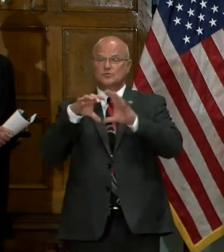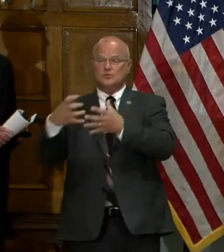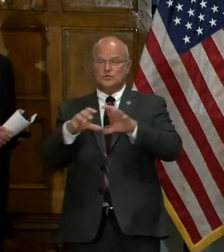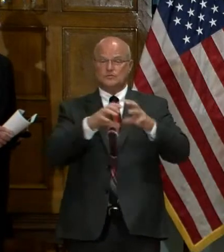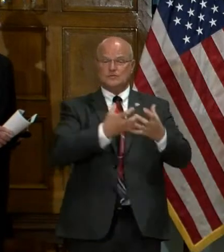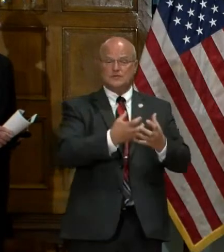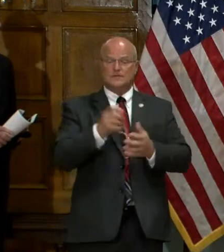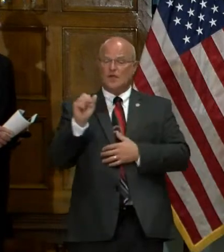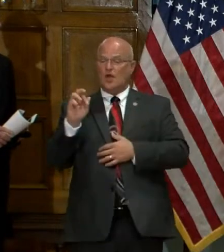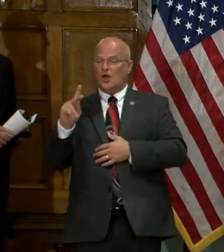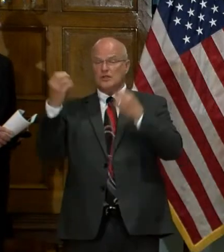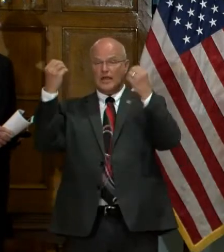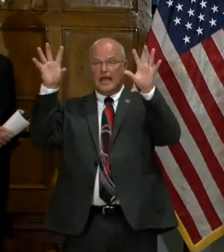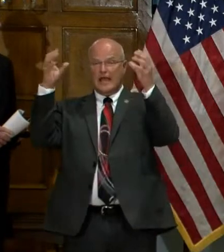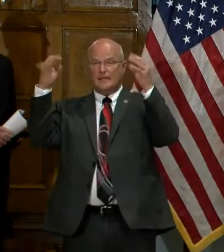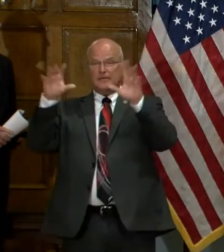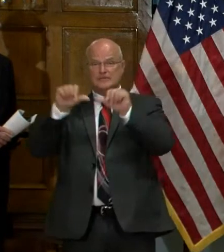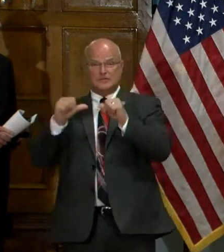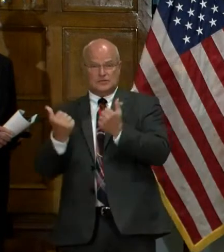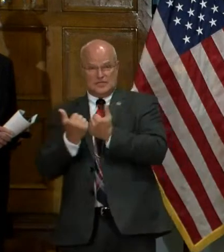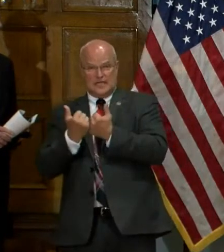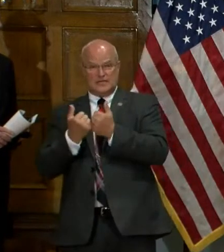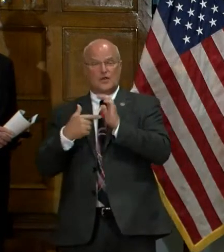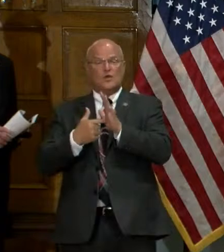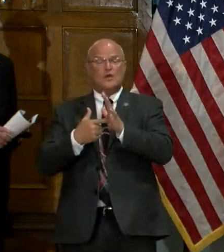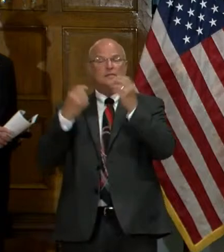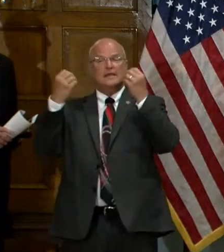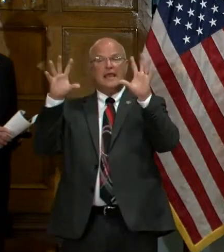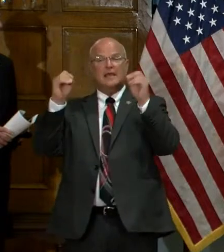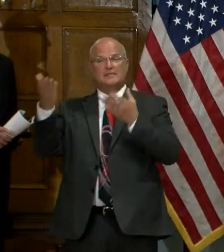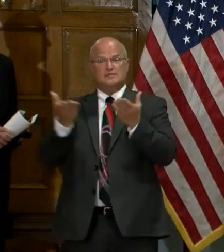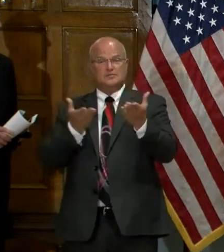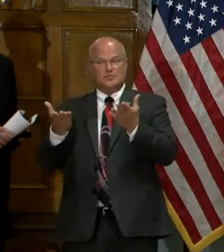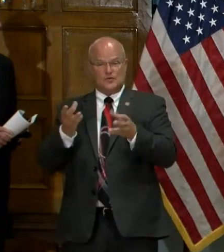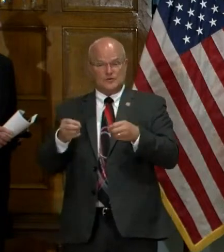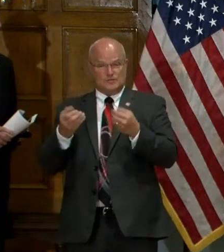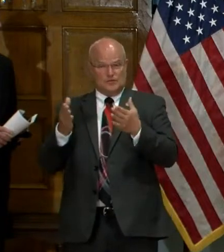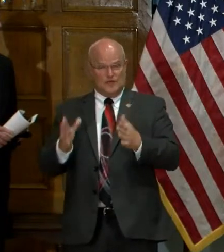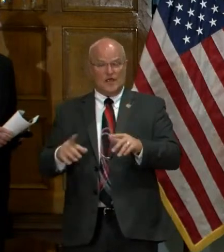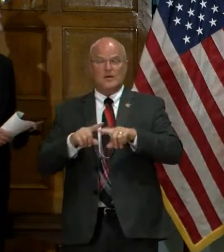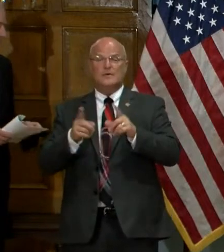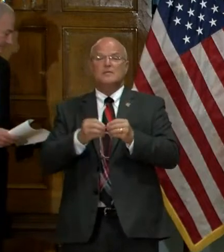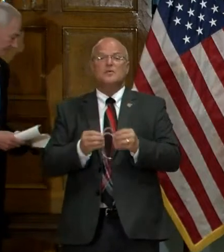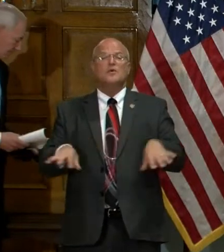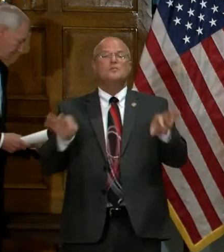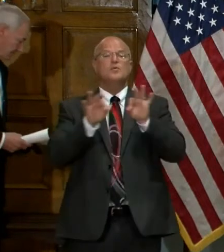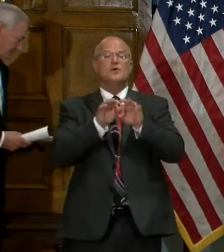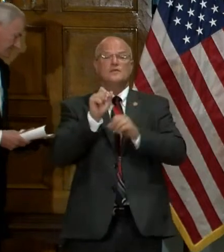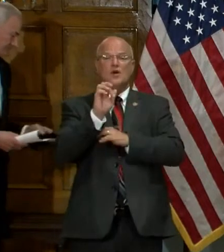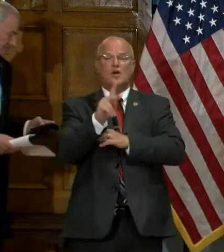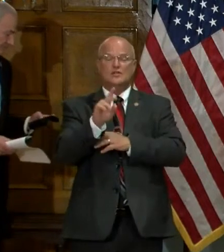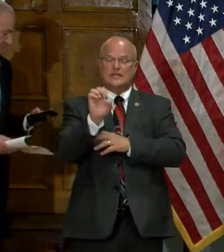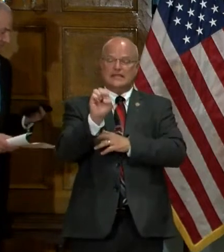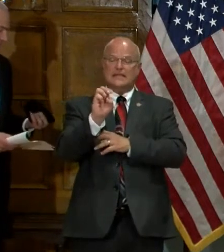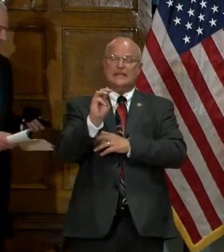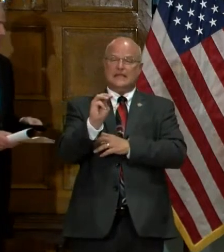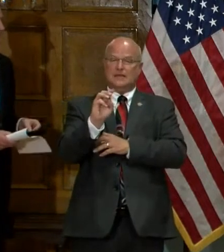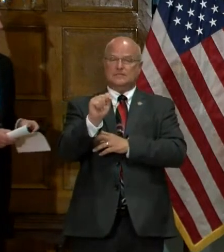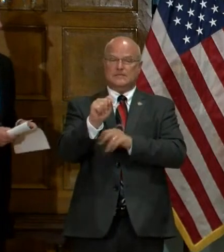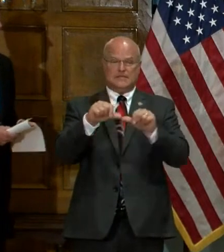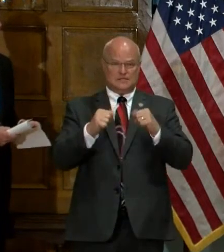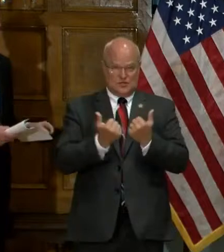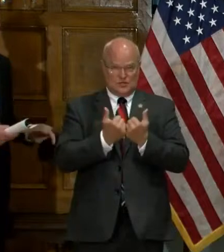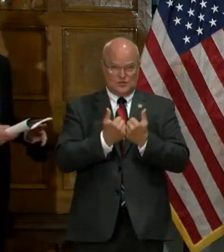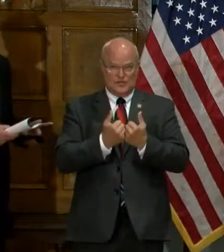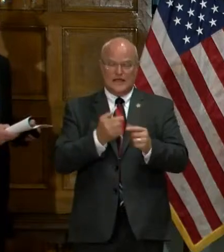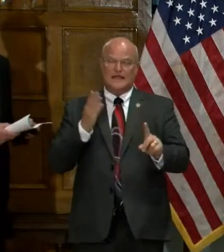the Arkansas Ambulance Association, which represents the ambulance service providers, but more importantly the Arkansas EMT Association, which